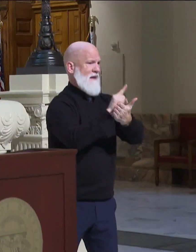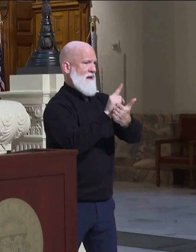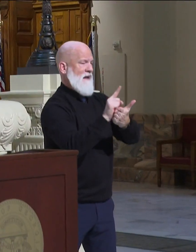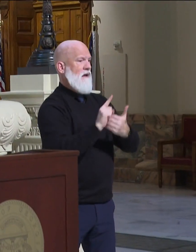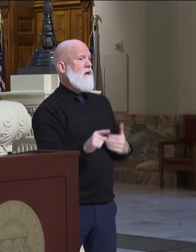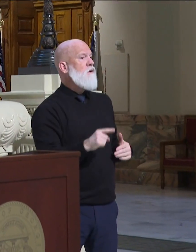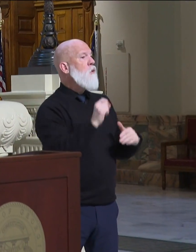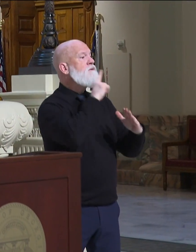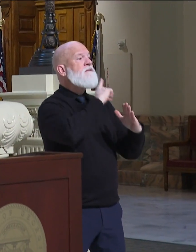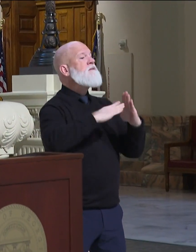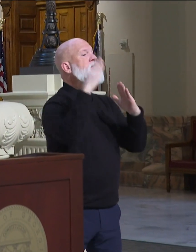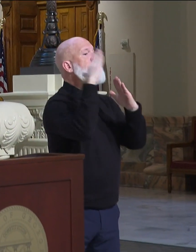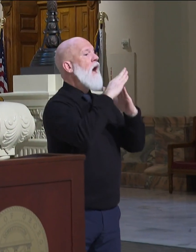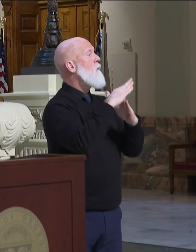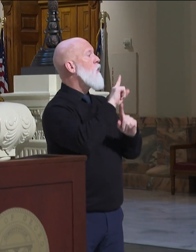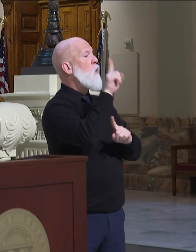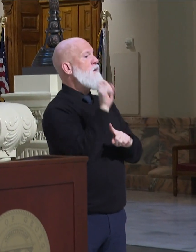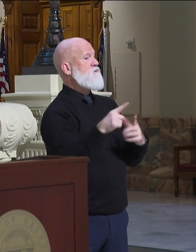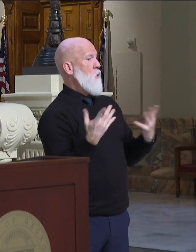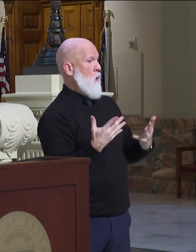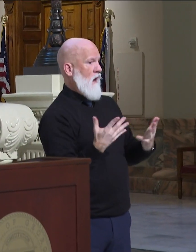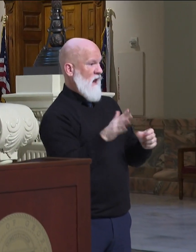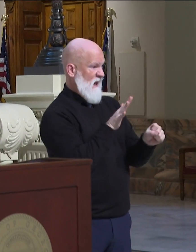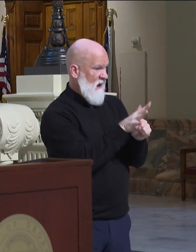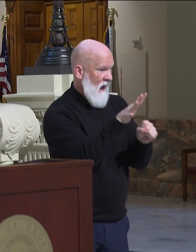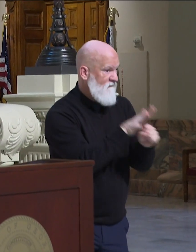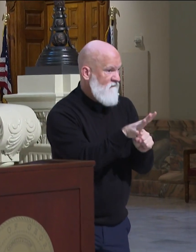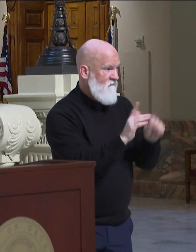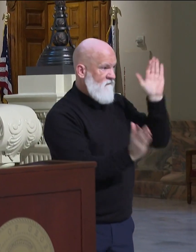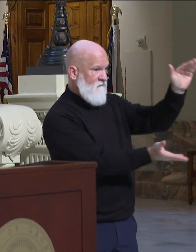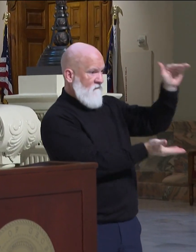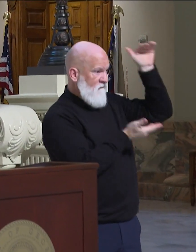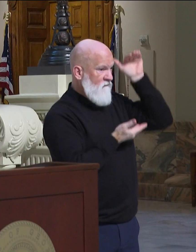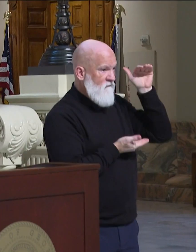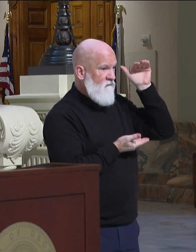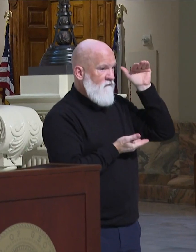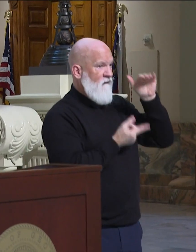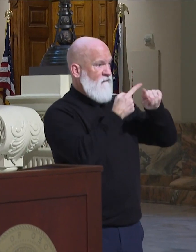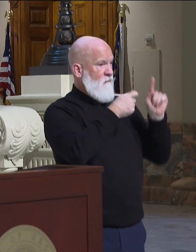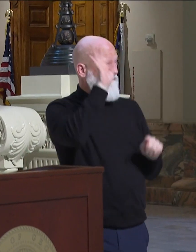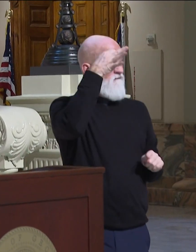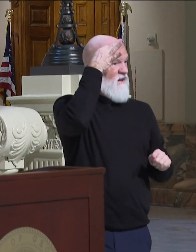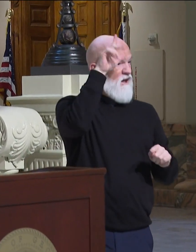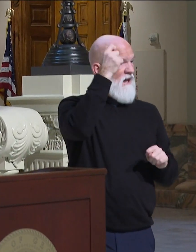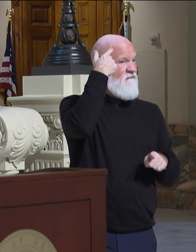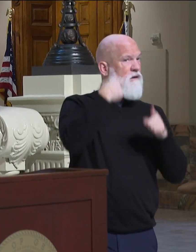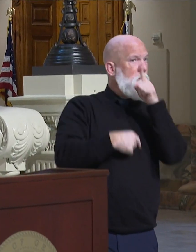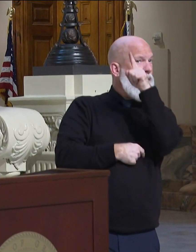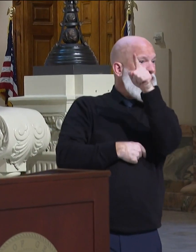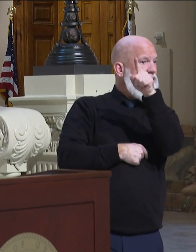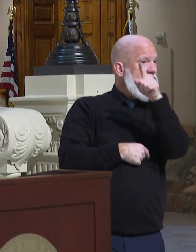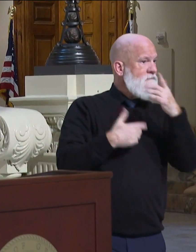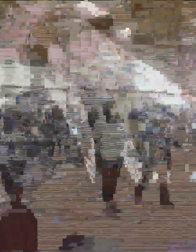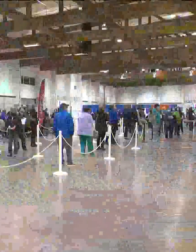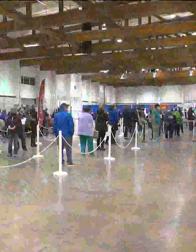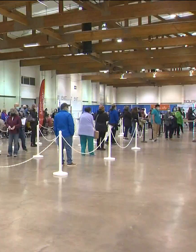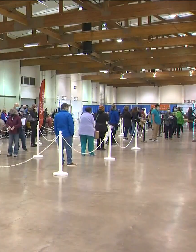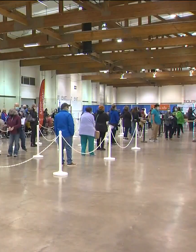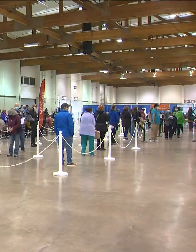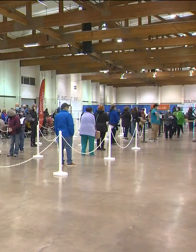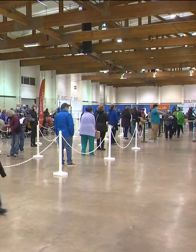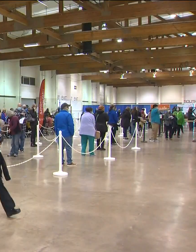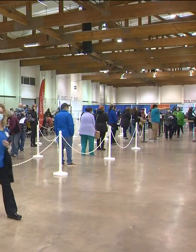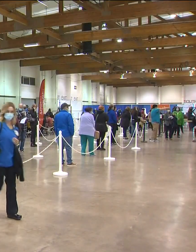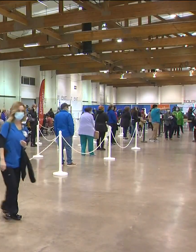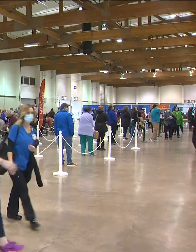we going to get enough supply from the federal government to be able to even use an option like that because it does us no good to set that